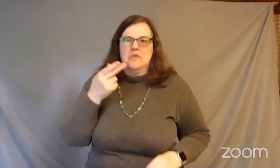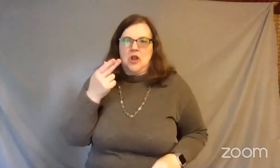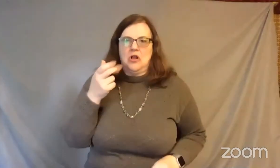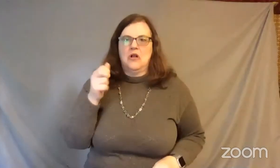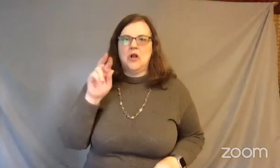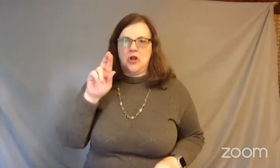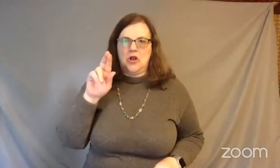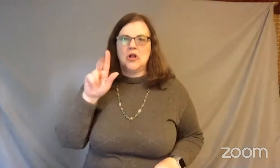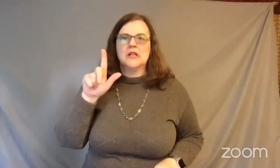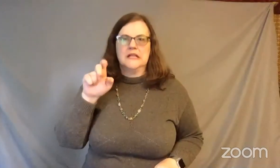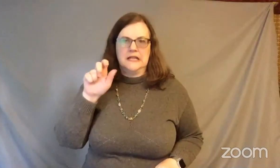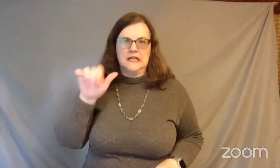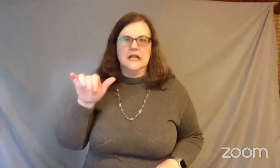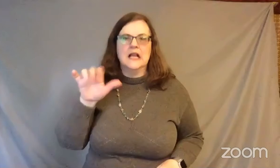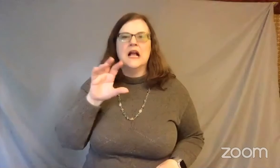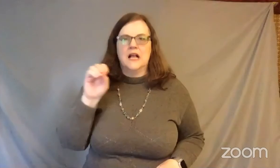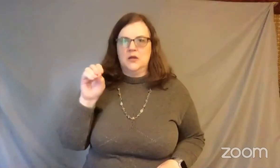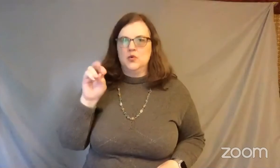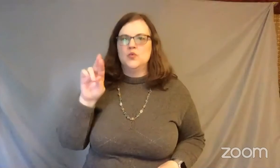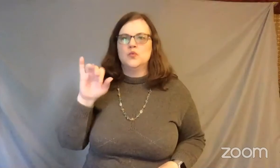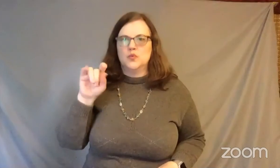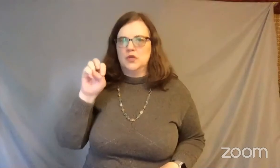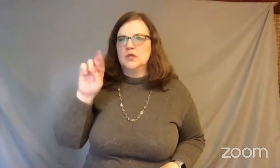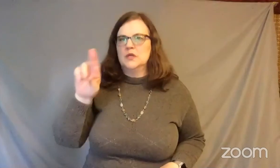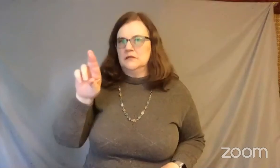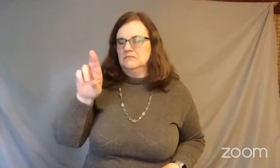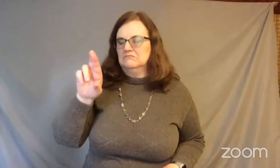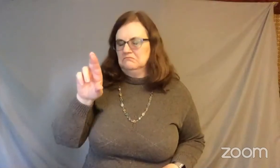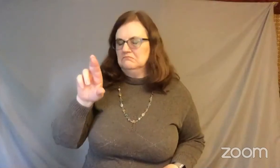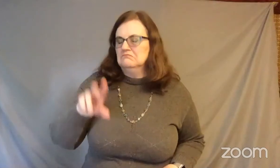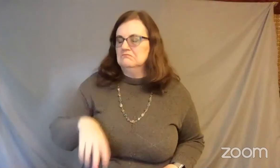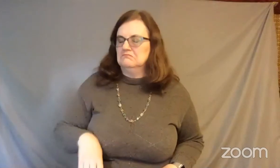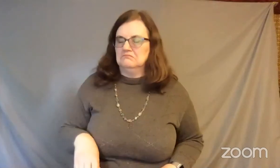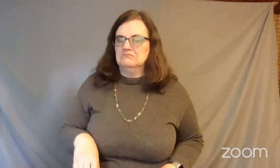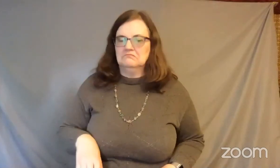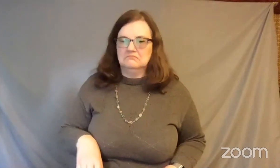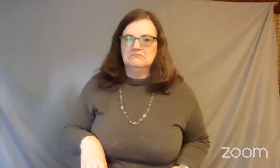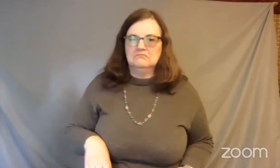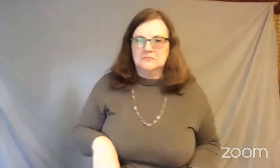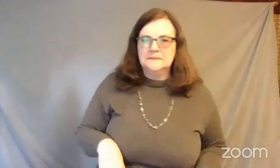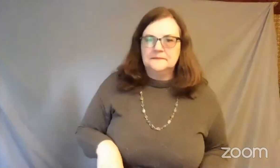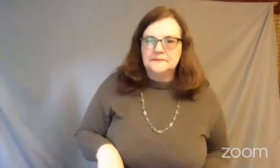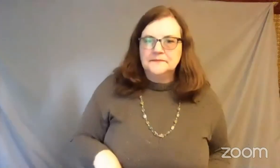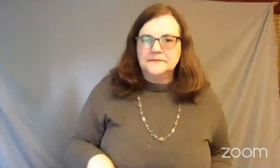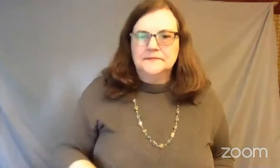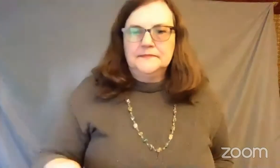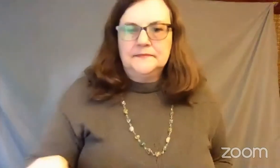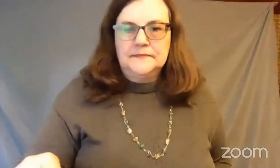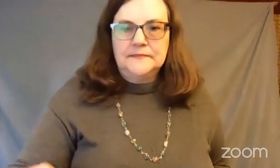And this acquisitional order fits what we would expect to see given Harley and Ritter's model.